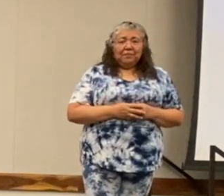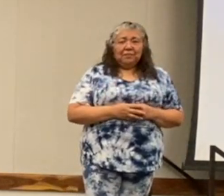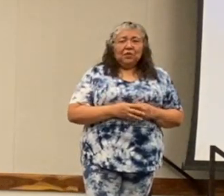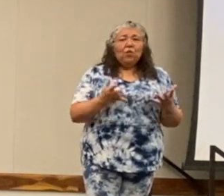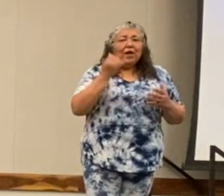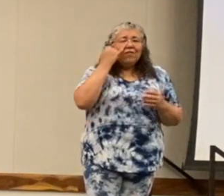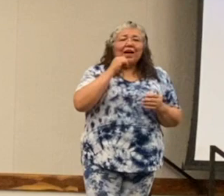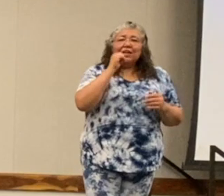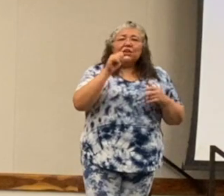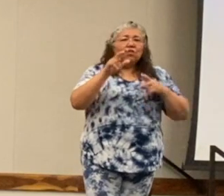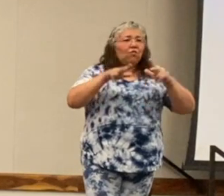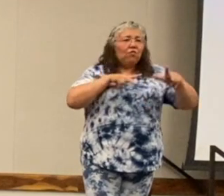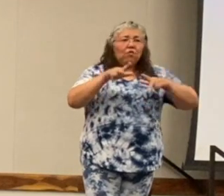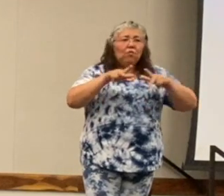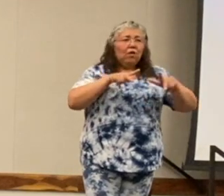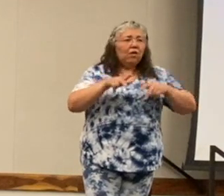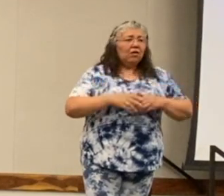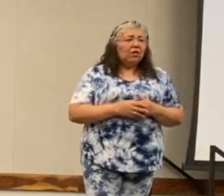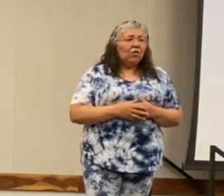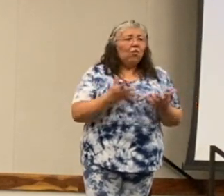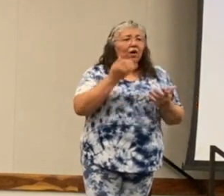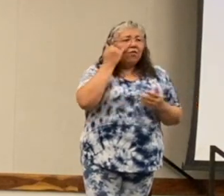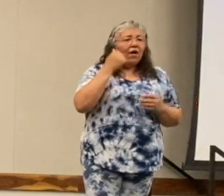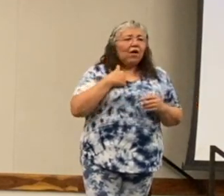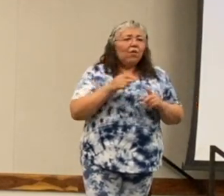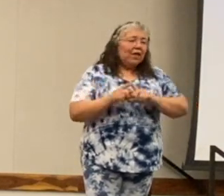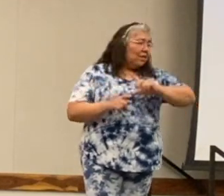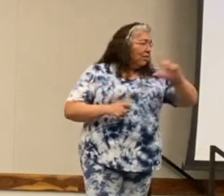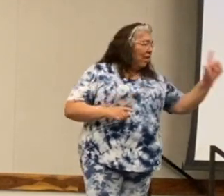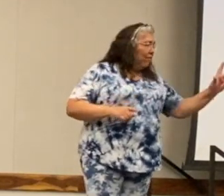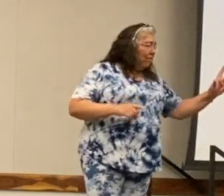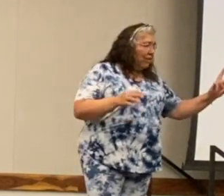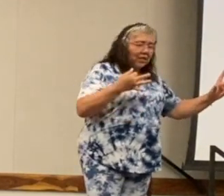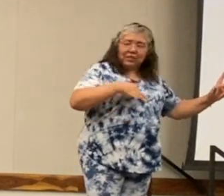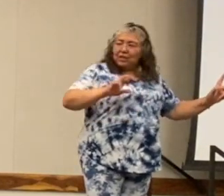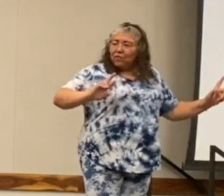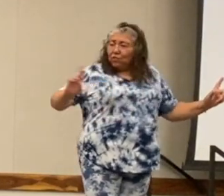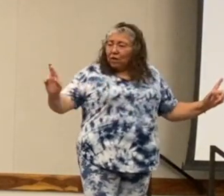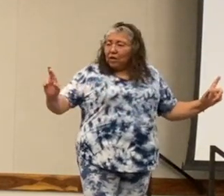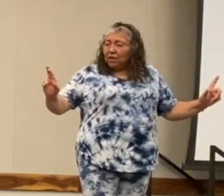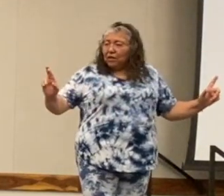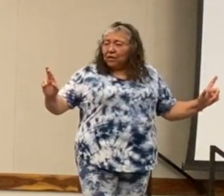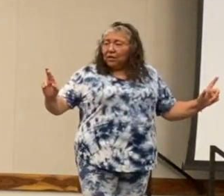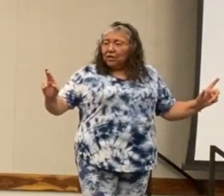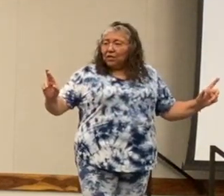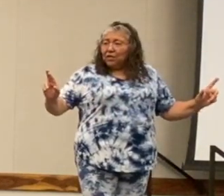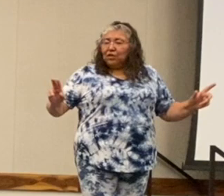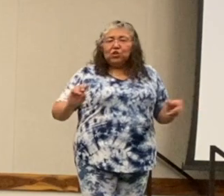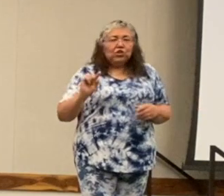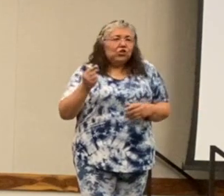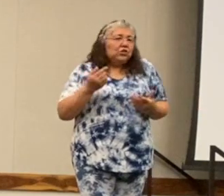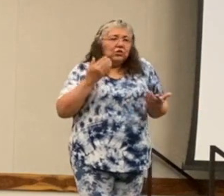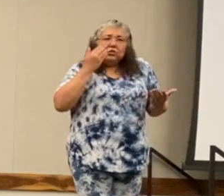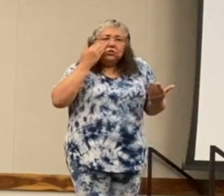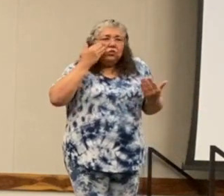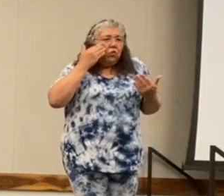What if I didn't go for a walk? What if I went left instead of right? You just don't